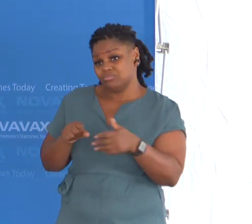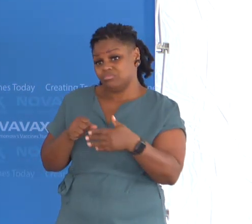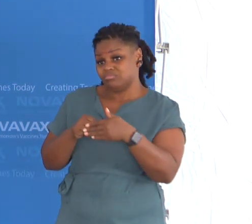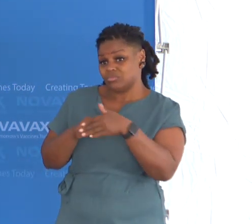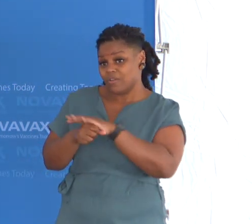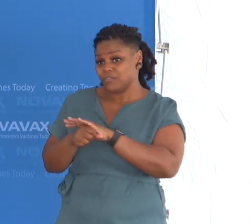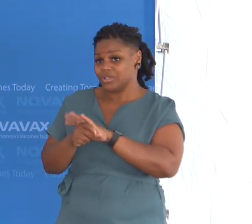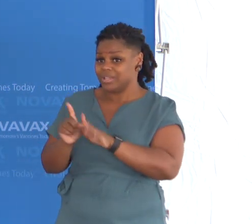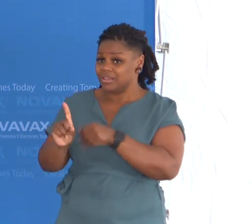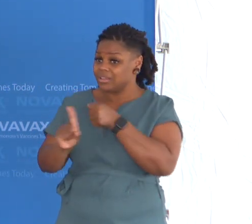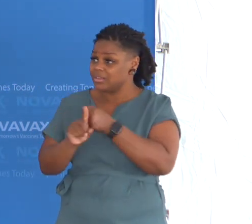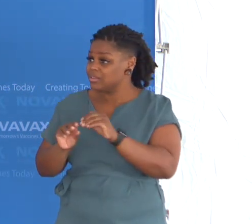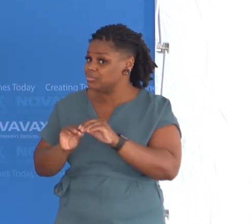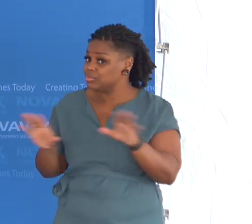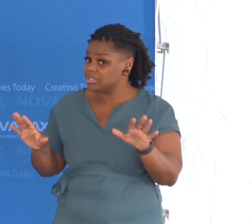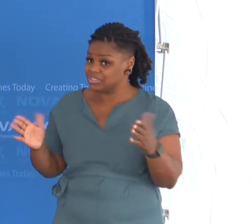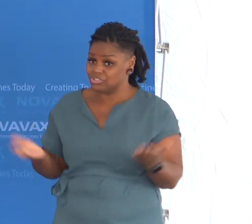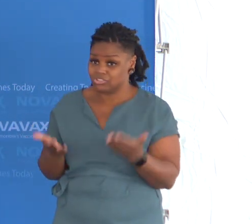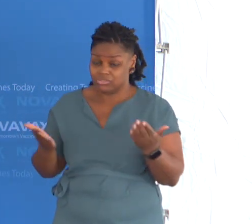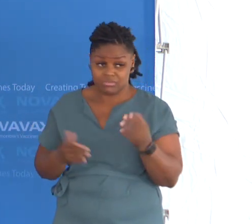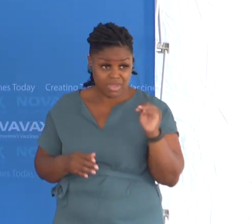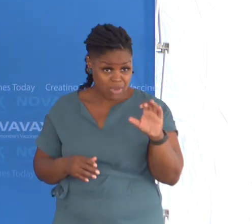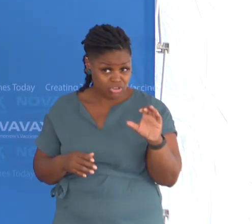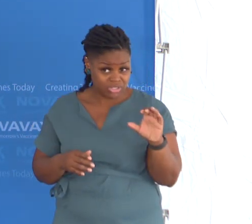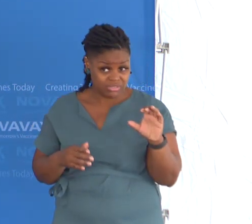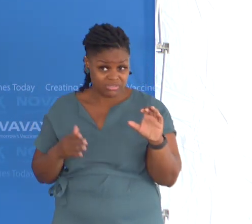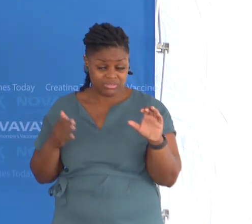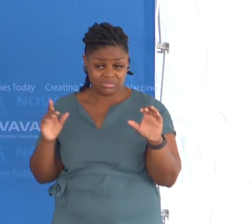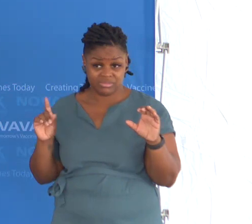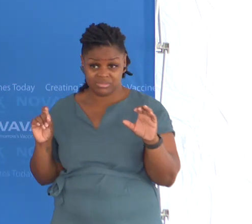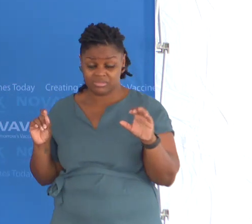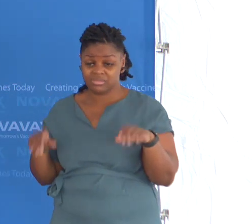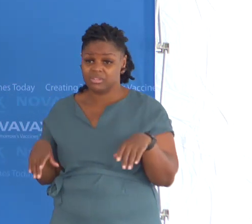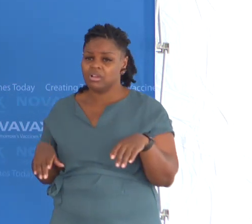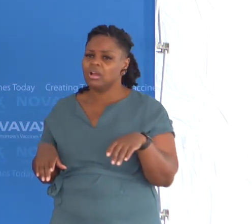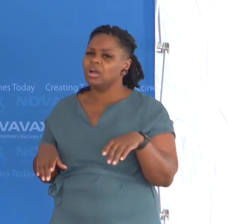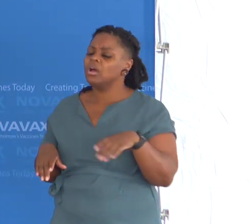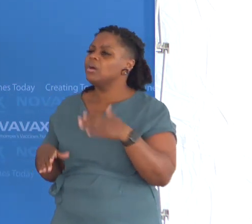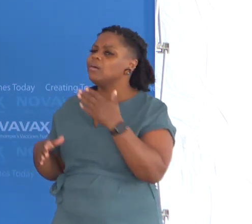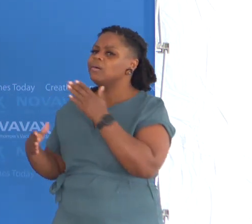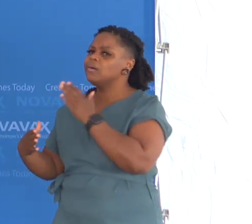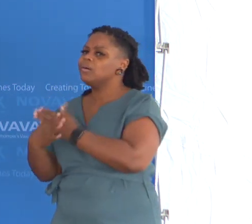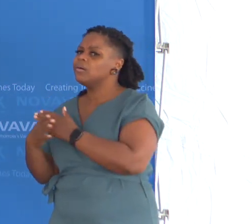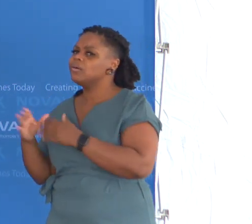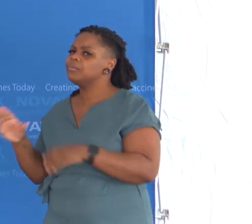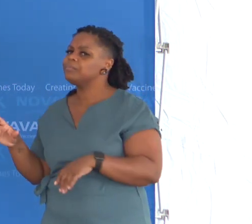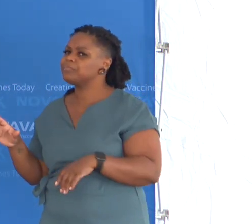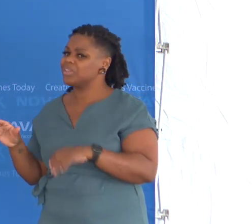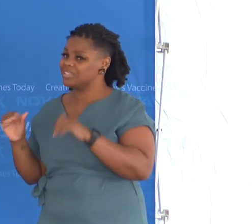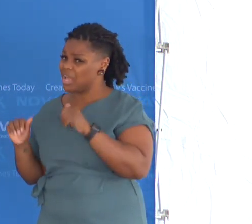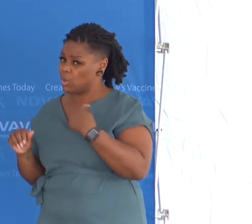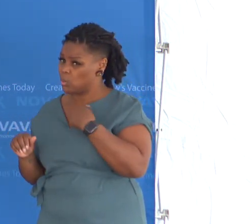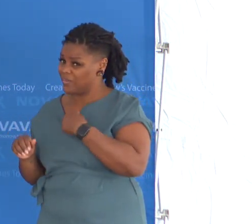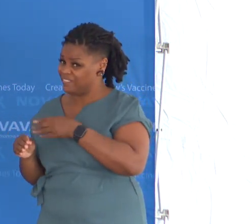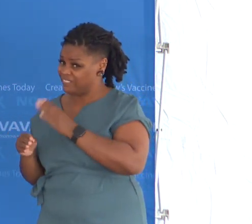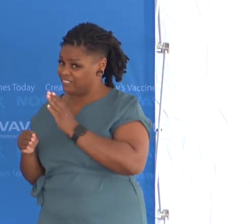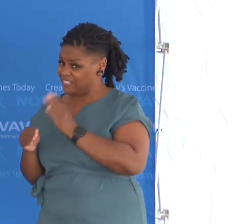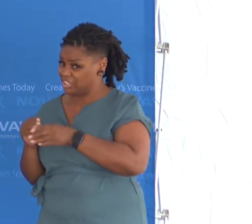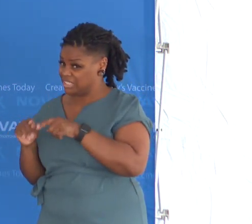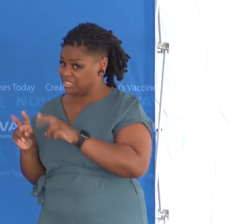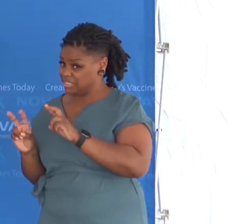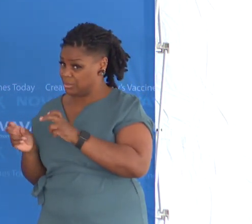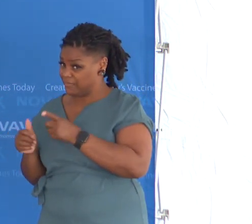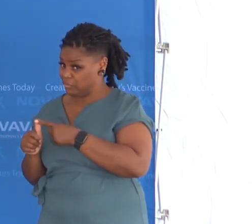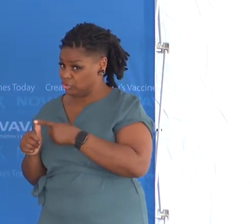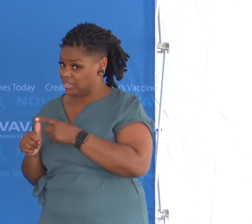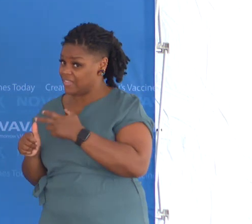County. What do you say to those that have been... Maybe we ought to let finish the on-topic questions of any of us on this, and then we'll get to